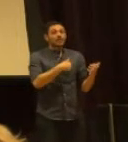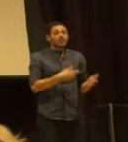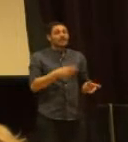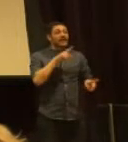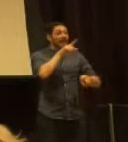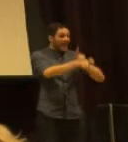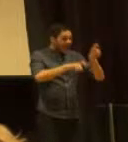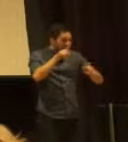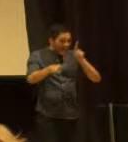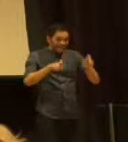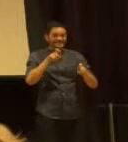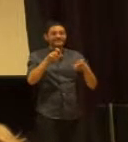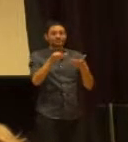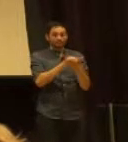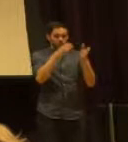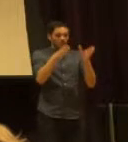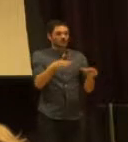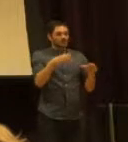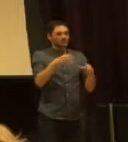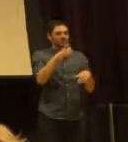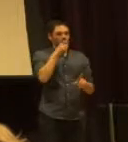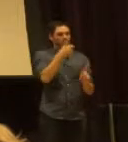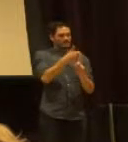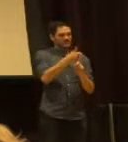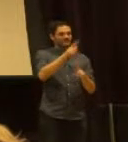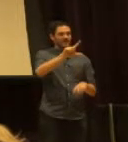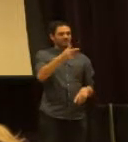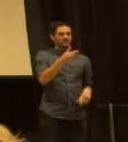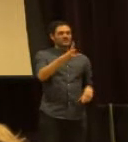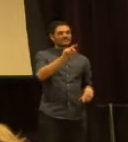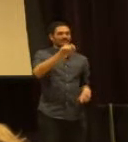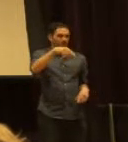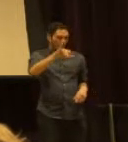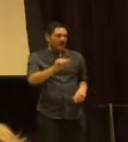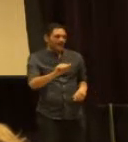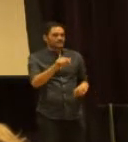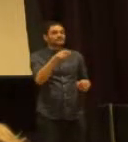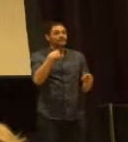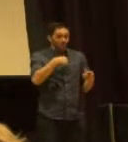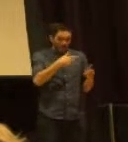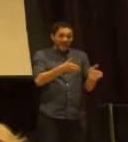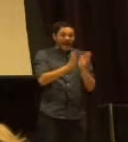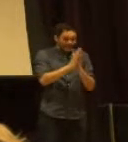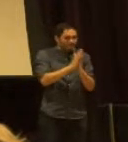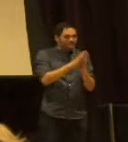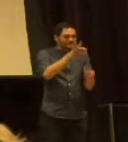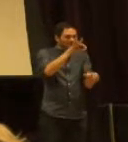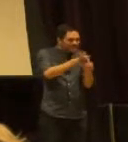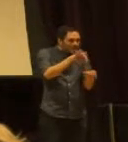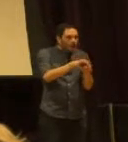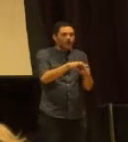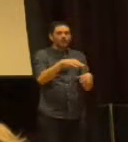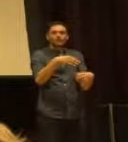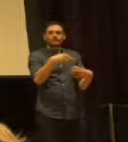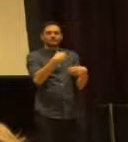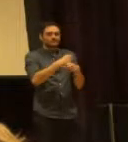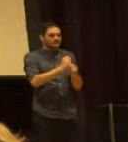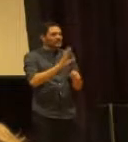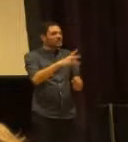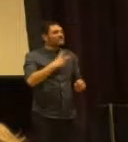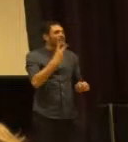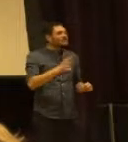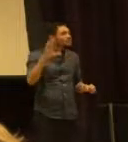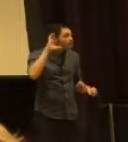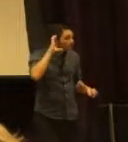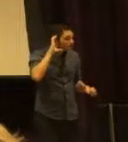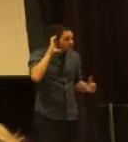LGBTQIA plus New Yorkers to vote, to make their voices heard. We hear you, we heard you, and we're moving into